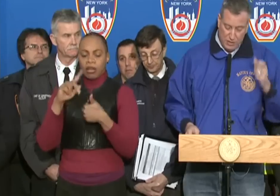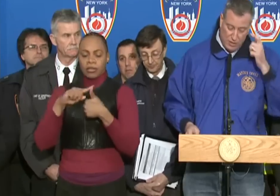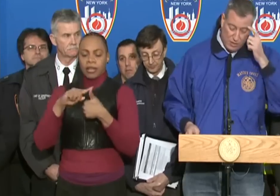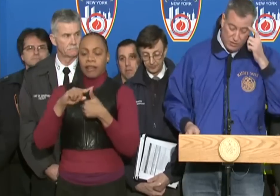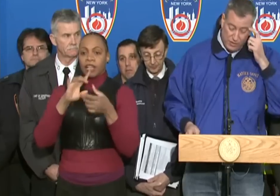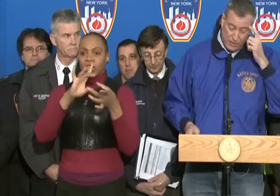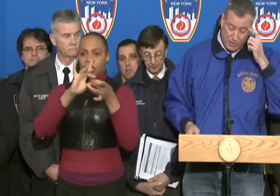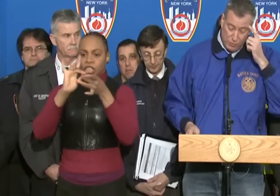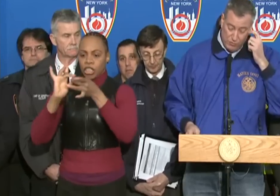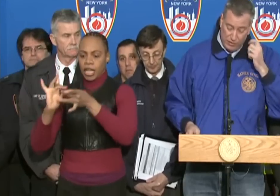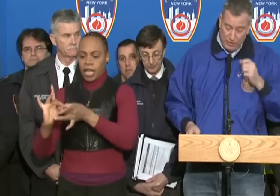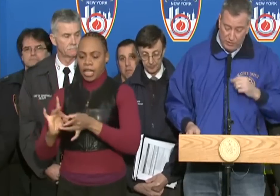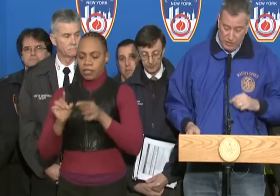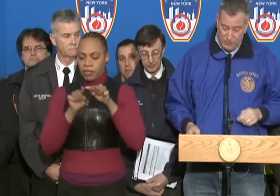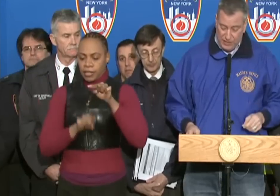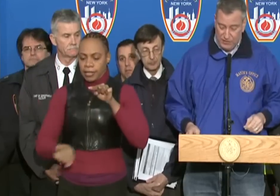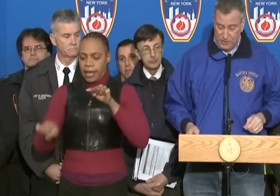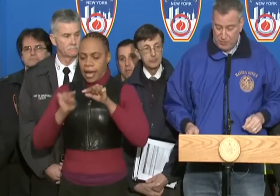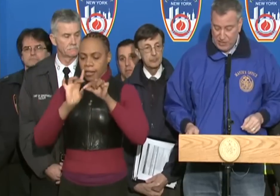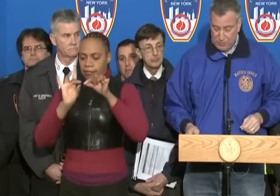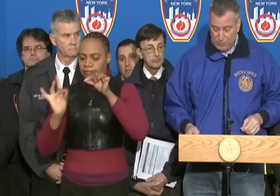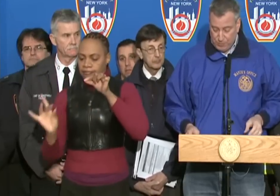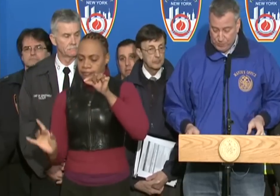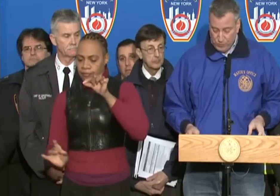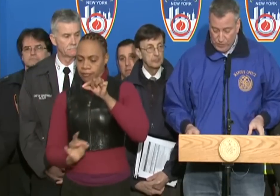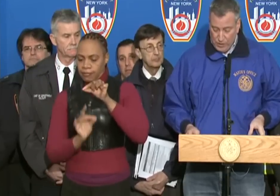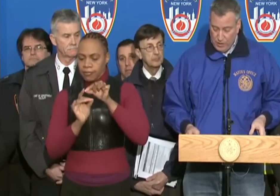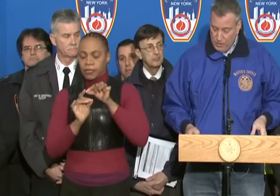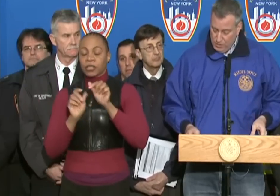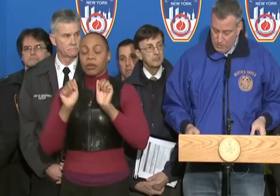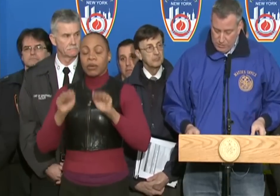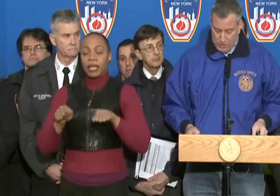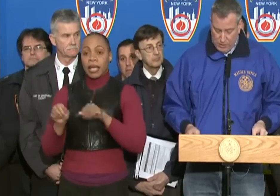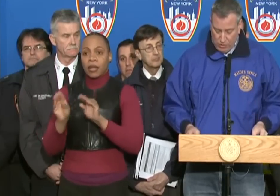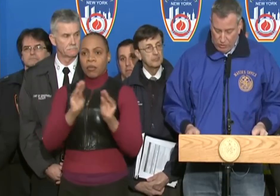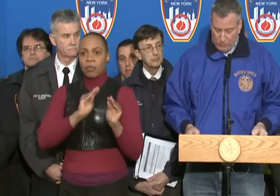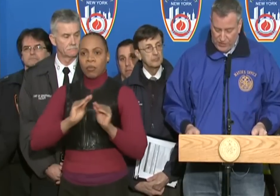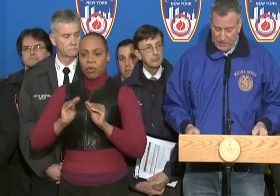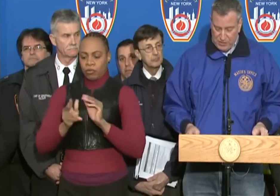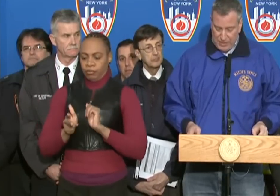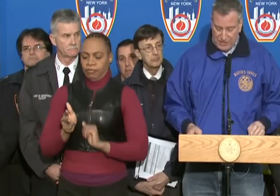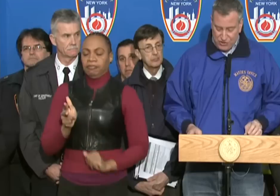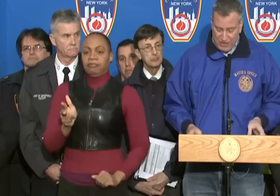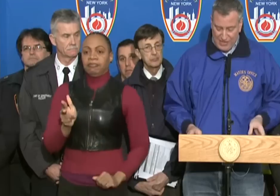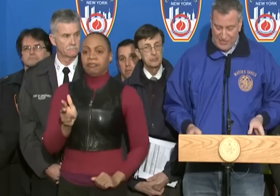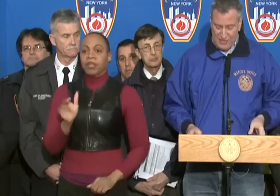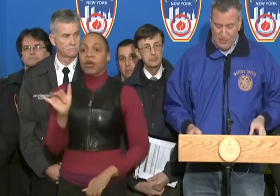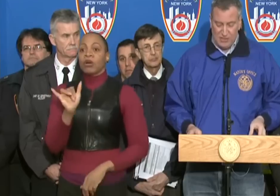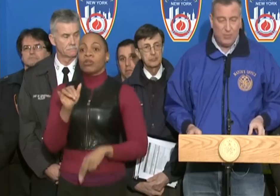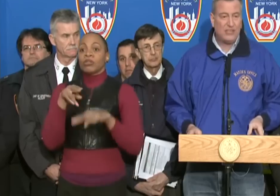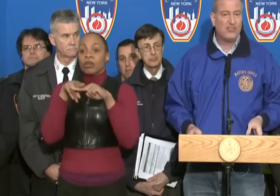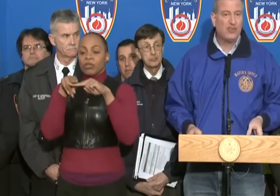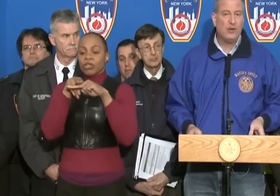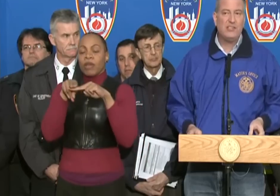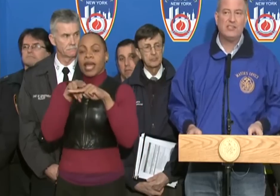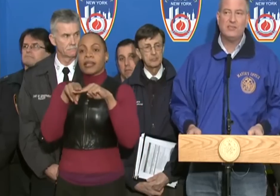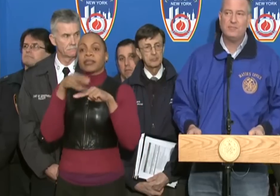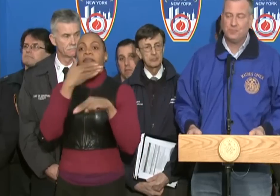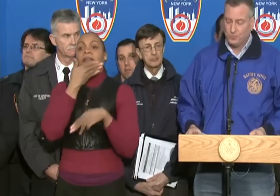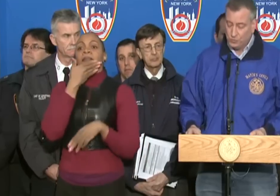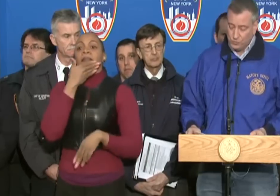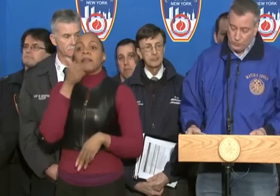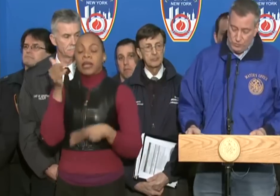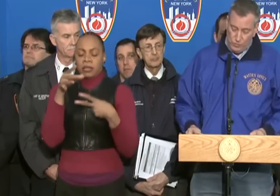traction so that they can move around as effectively as possible. In all things, mass transit is the best